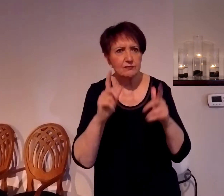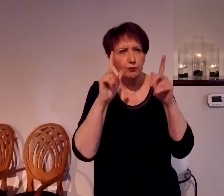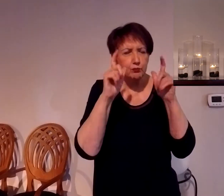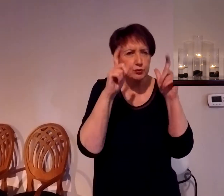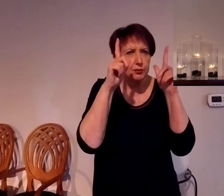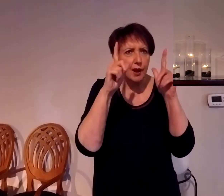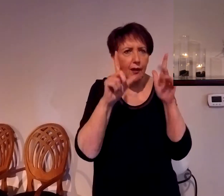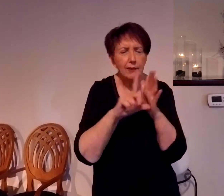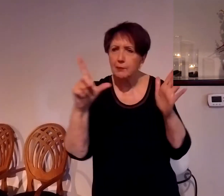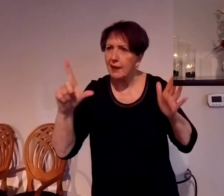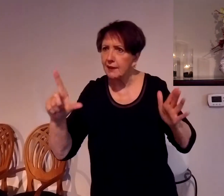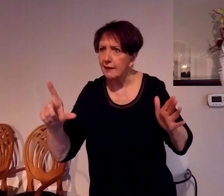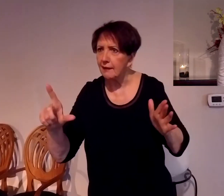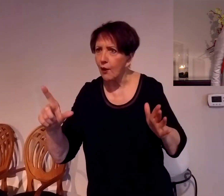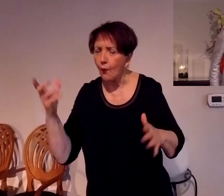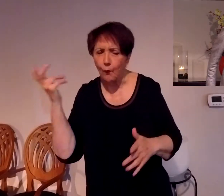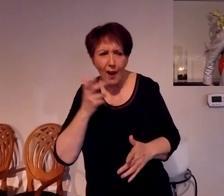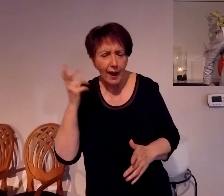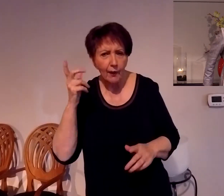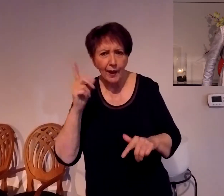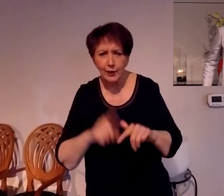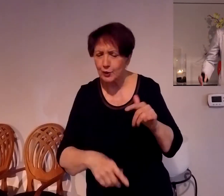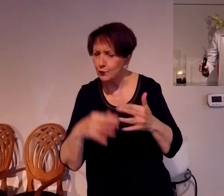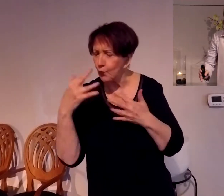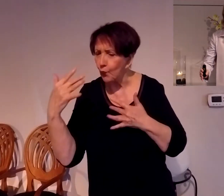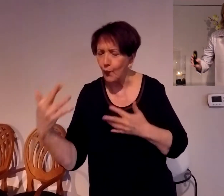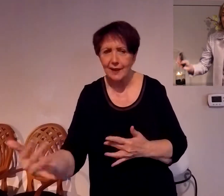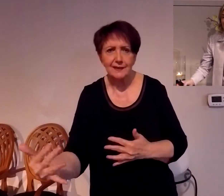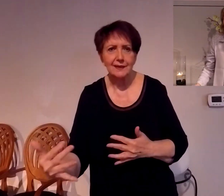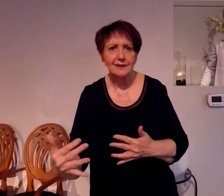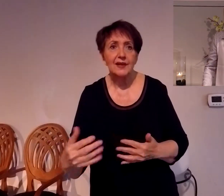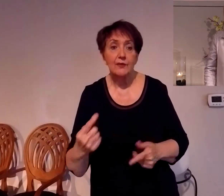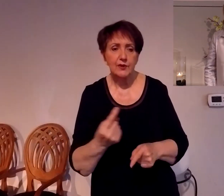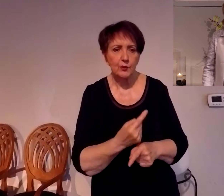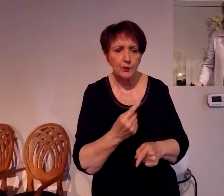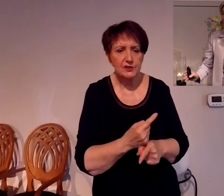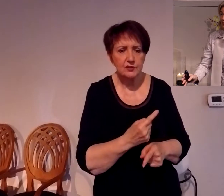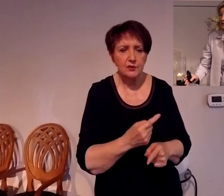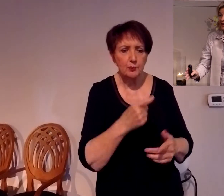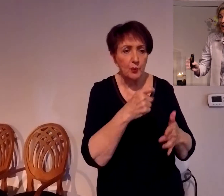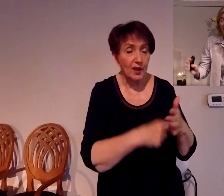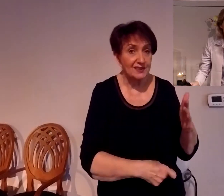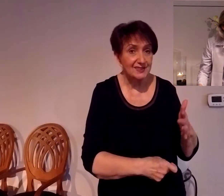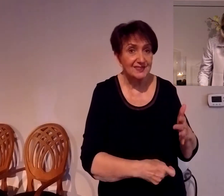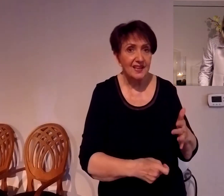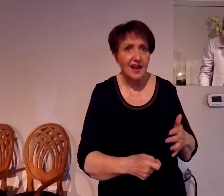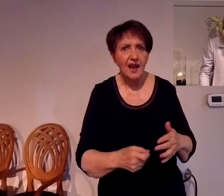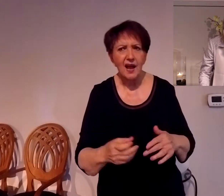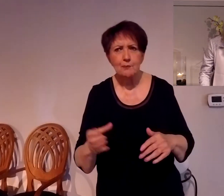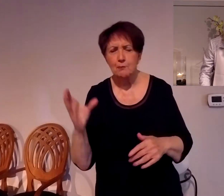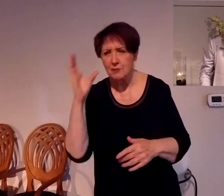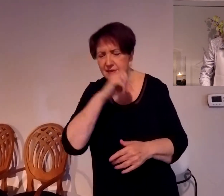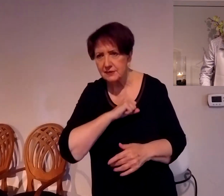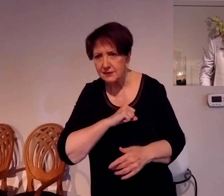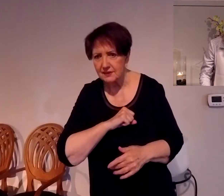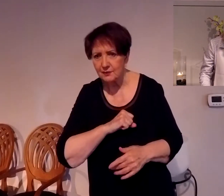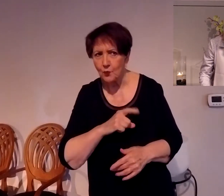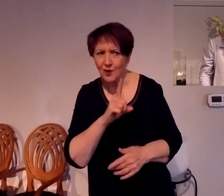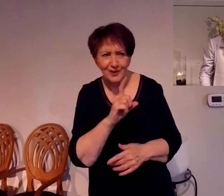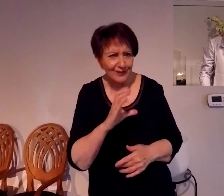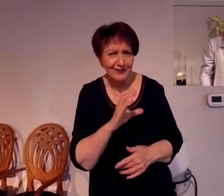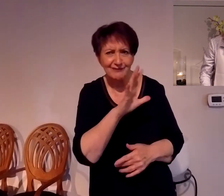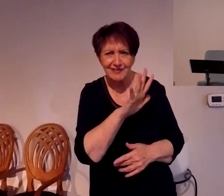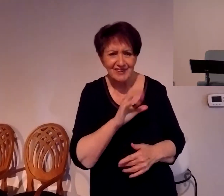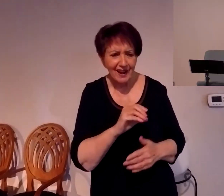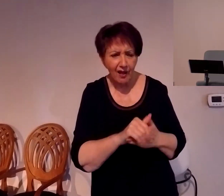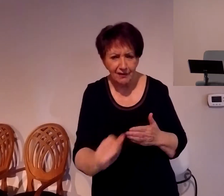gosh, I couldn't wait. And I missed the original Kickstarter price of only $150. I couldn't believe